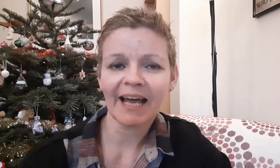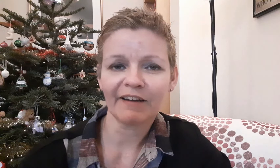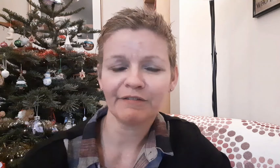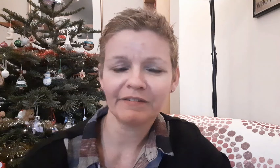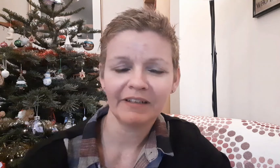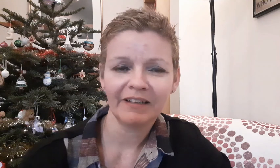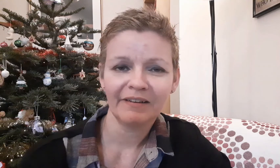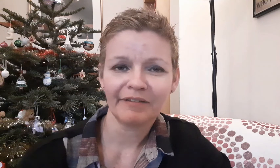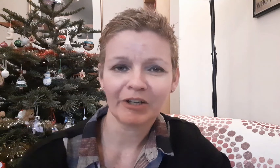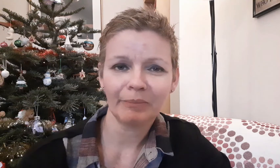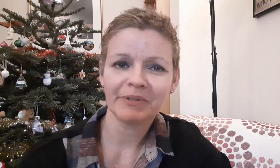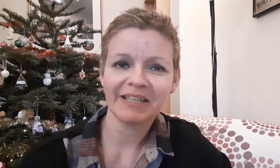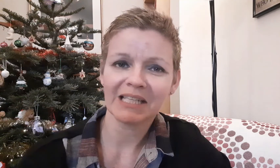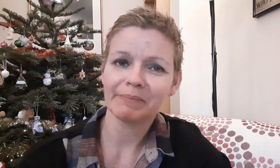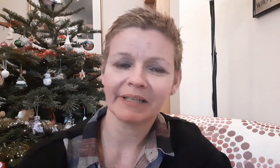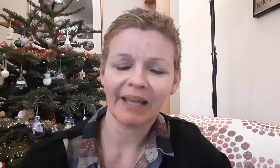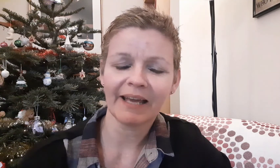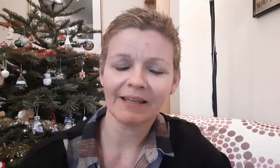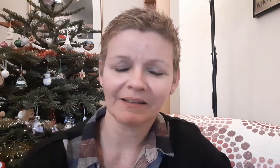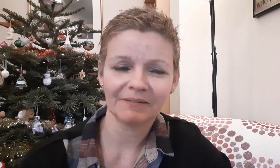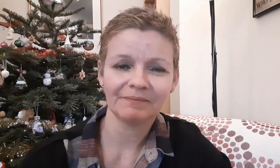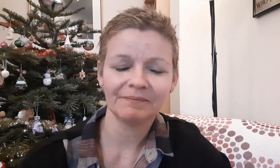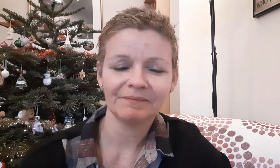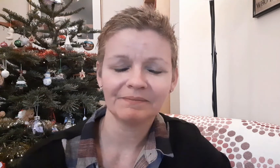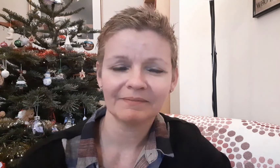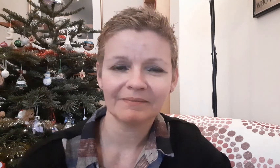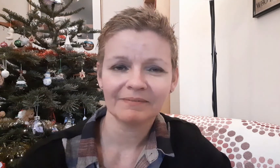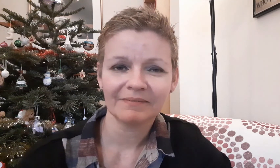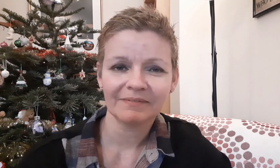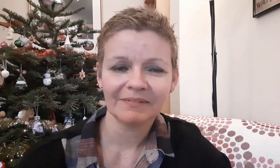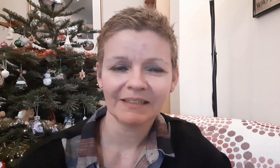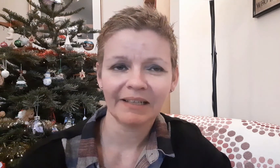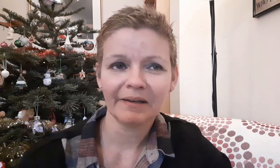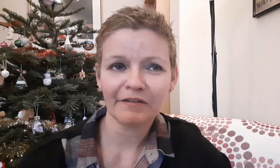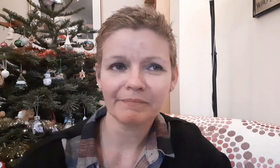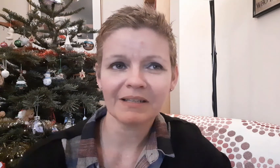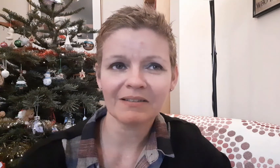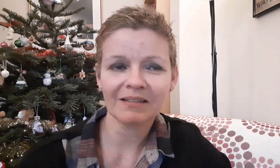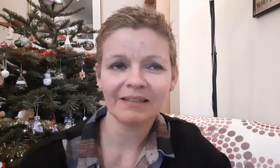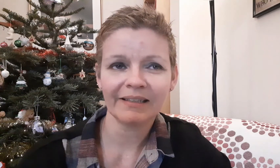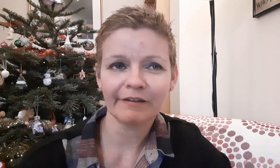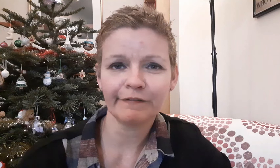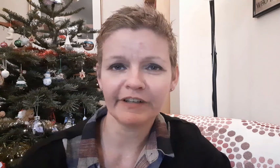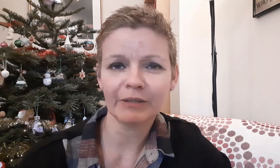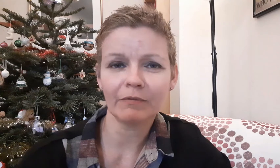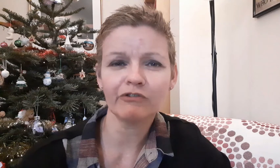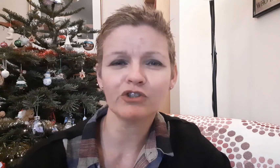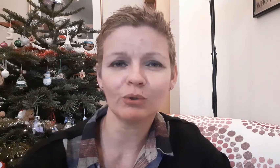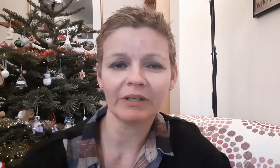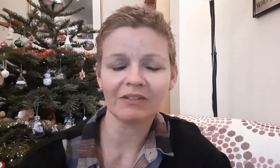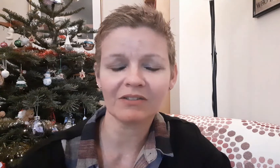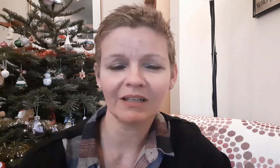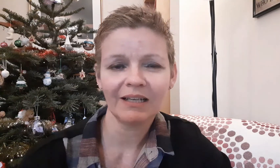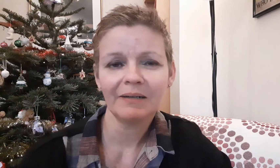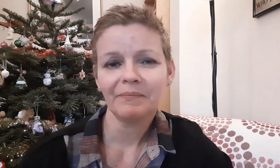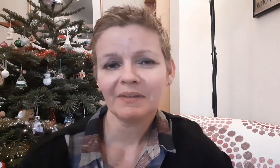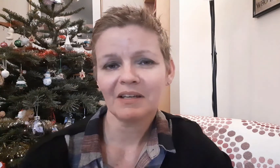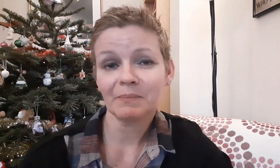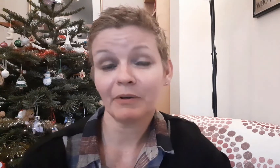cafe for a cup of tea and a bit of cake. And I have missed that freedom of choice, as opposed